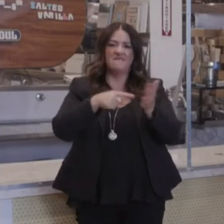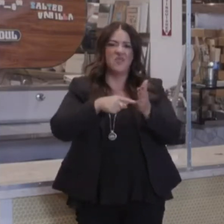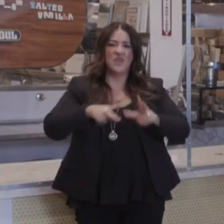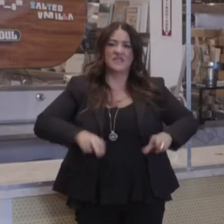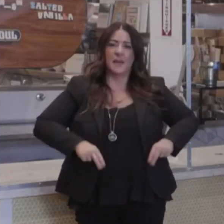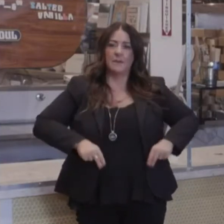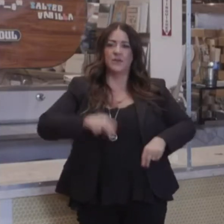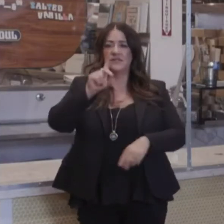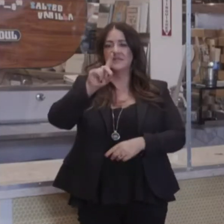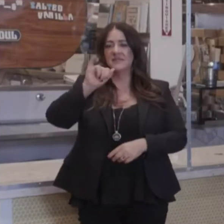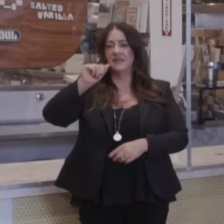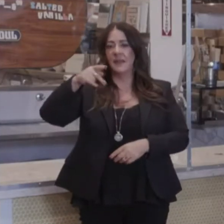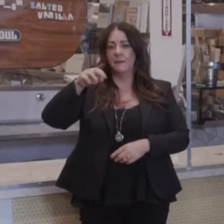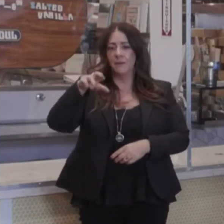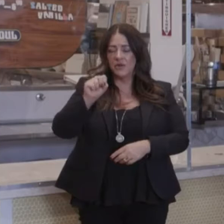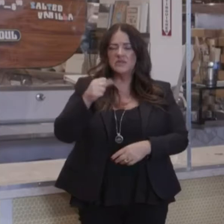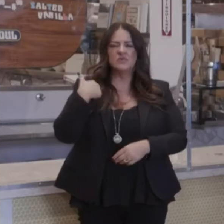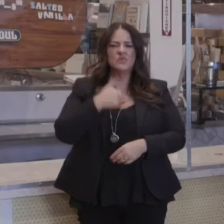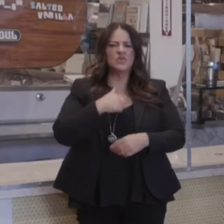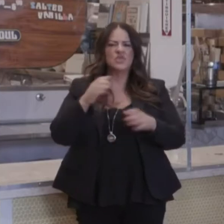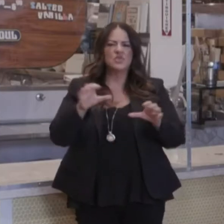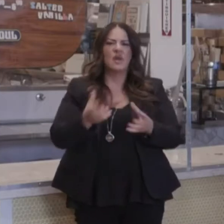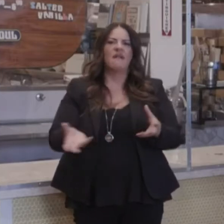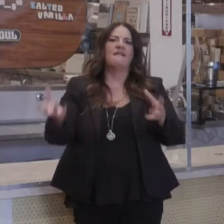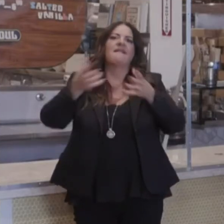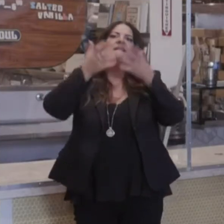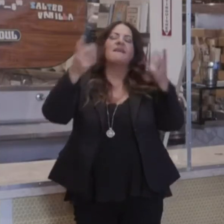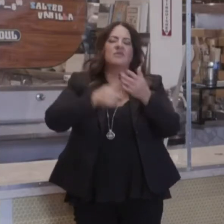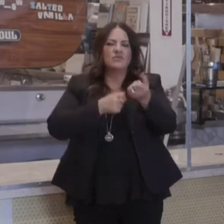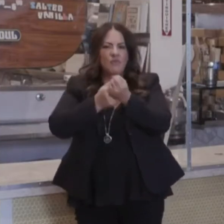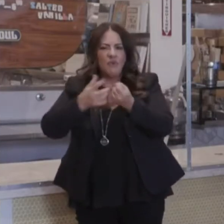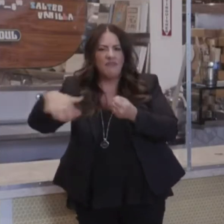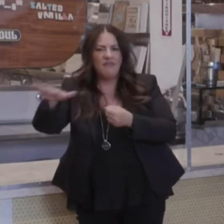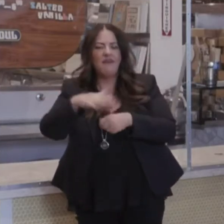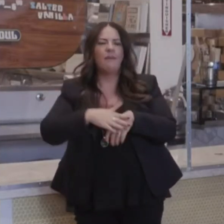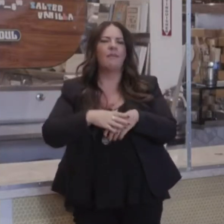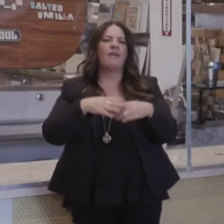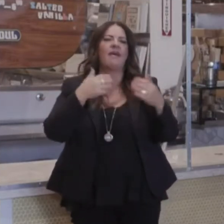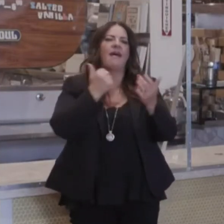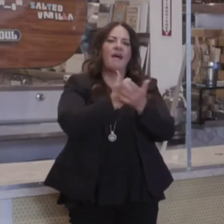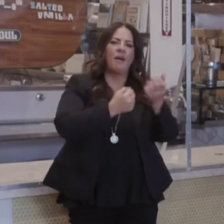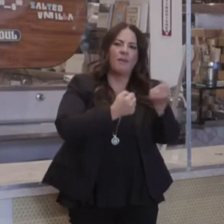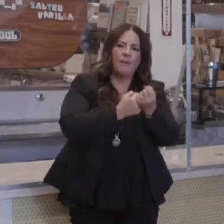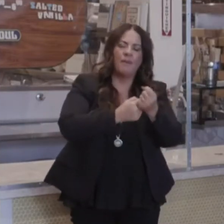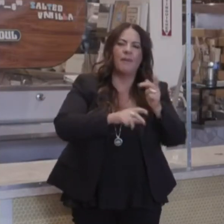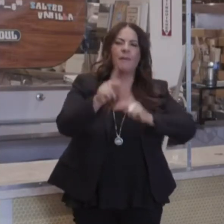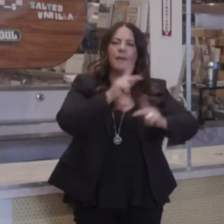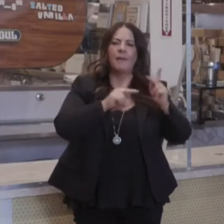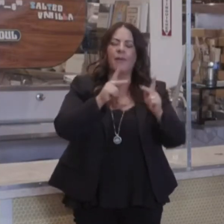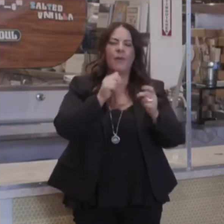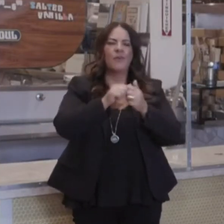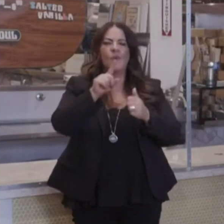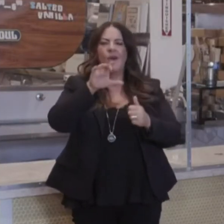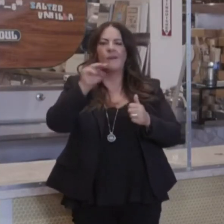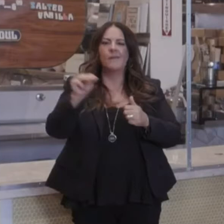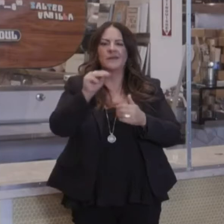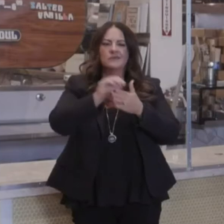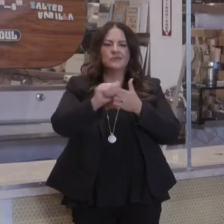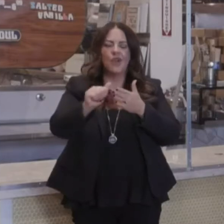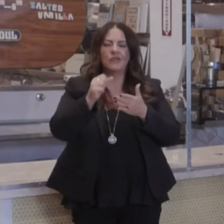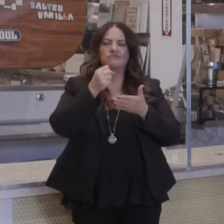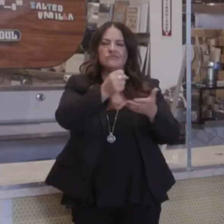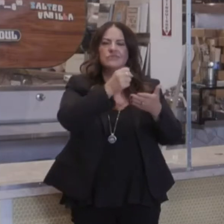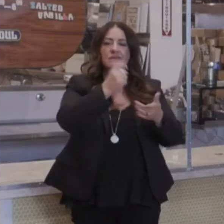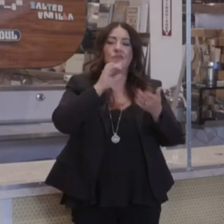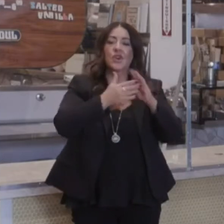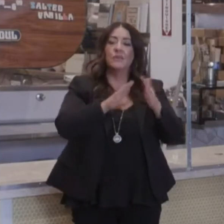more to support our community college system with financial aid and grants, $100 million. Boy, we're not just doing that at community